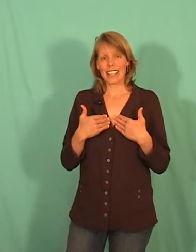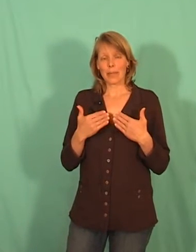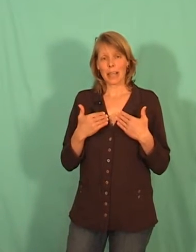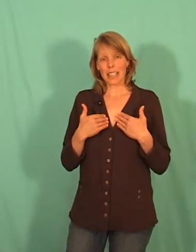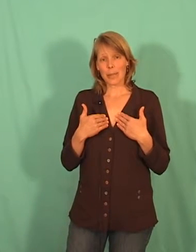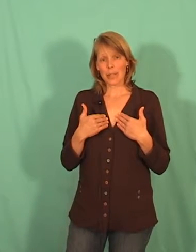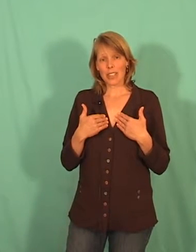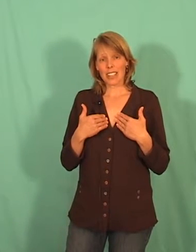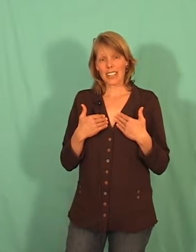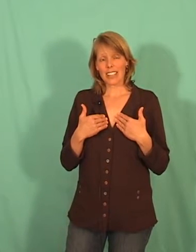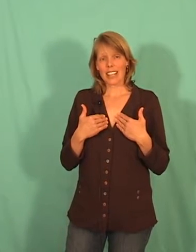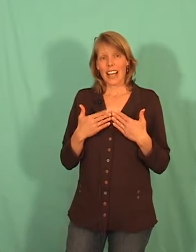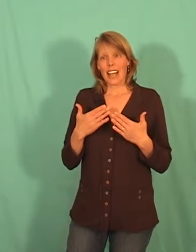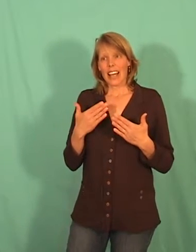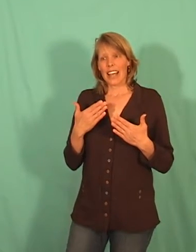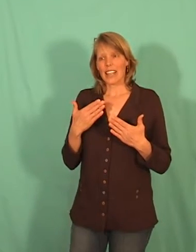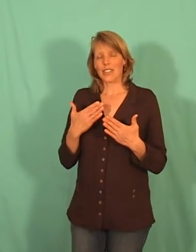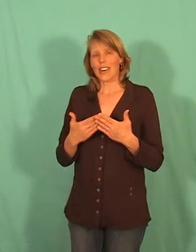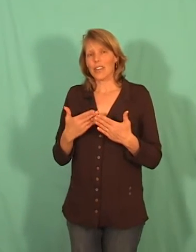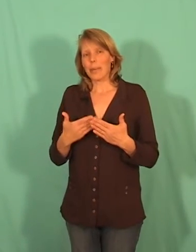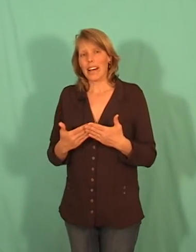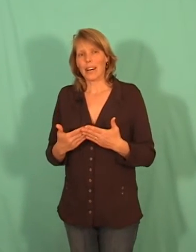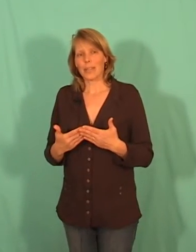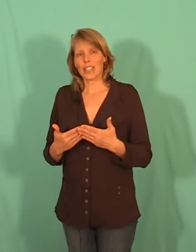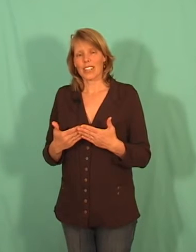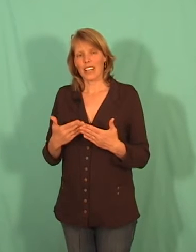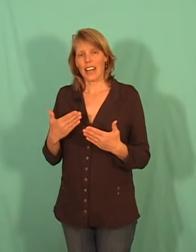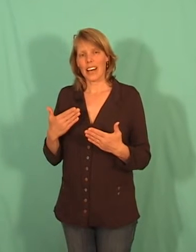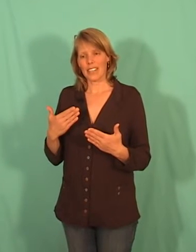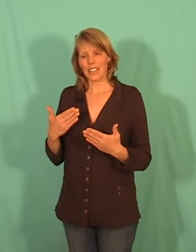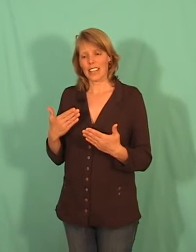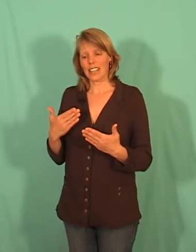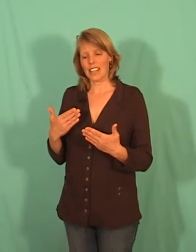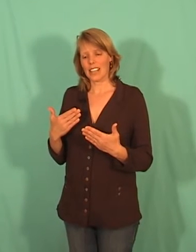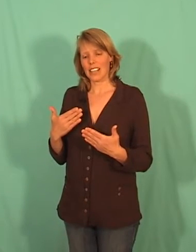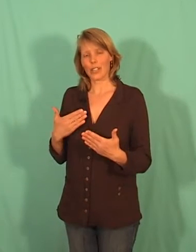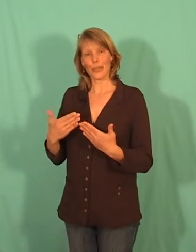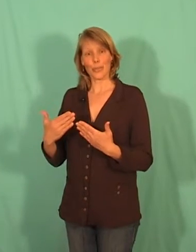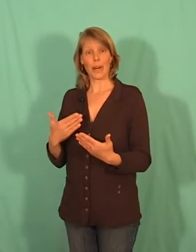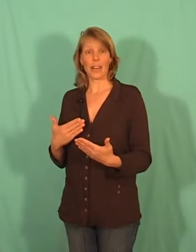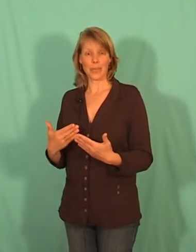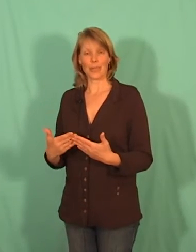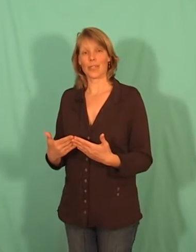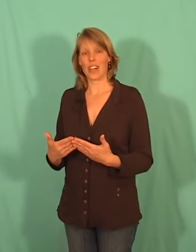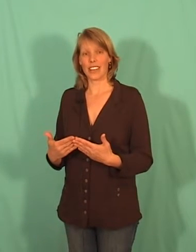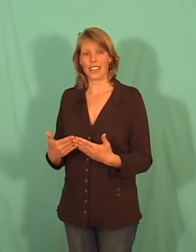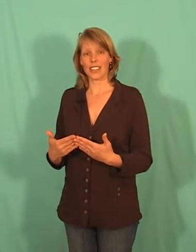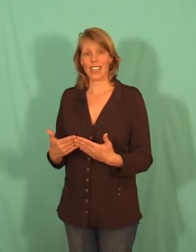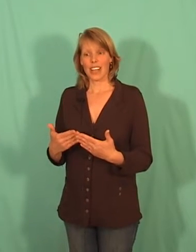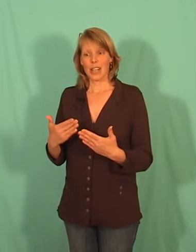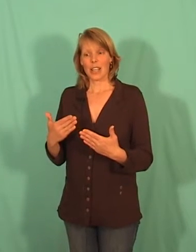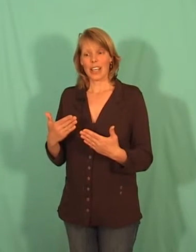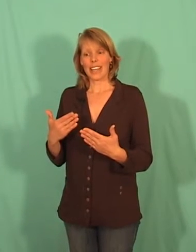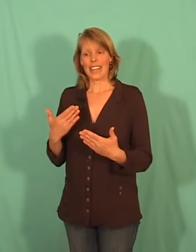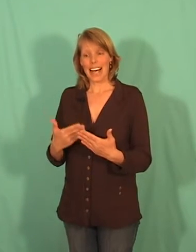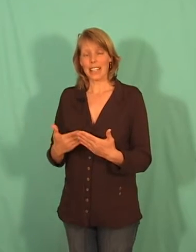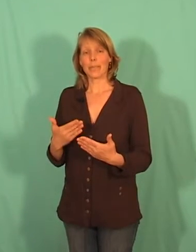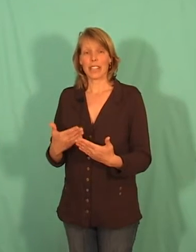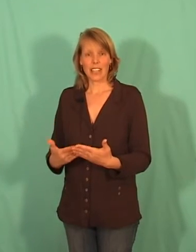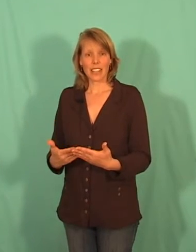my experience, it's all about having a closer bond with your child. And that's because